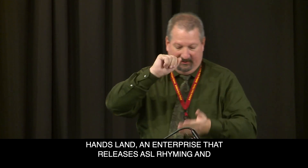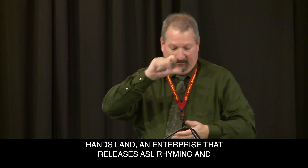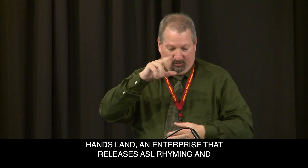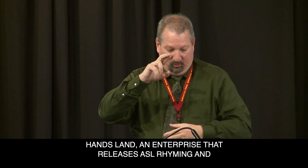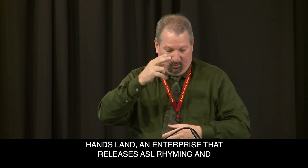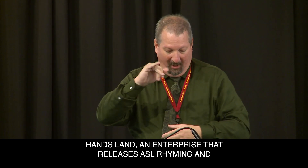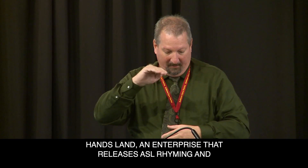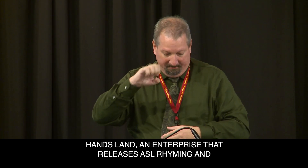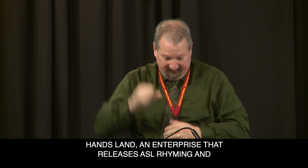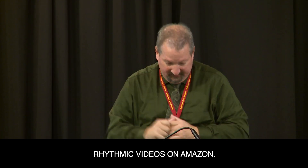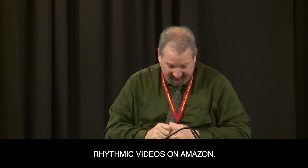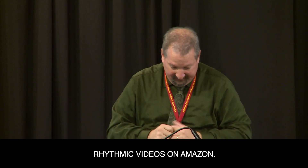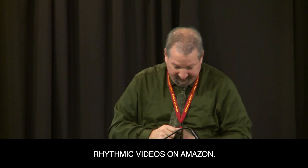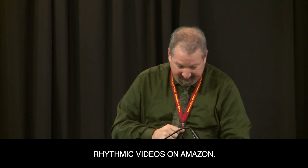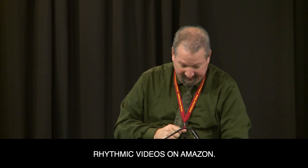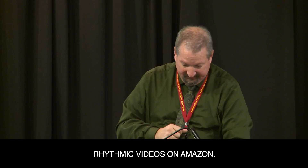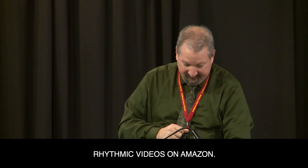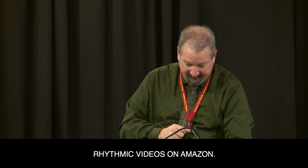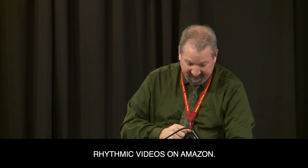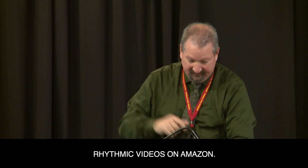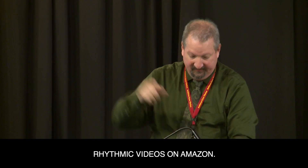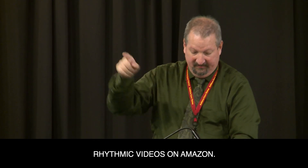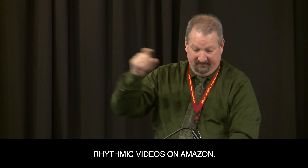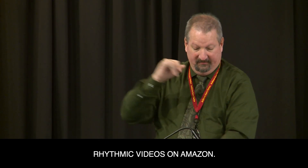releases ASL rhyming and rhythmic videos on Amazon.